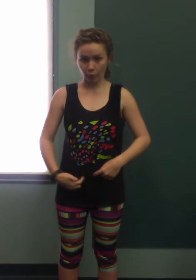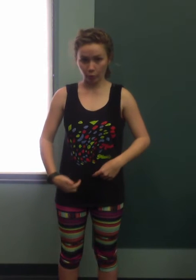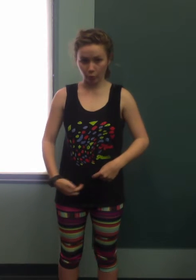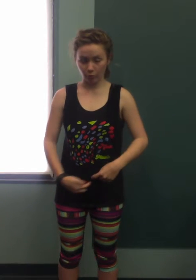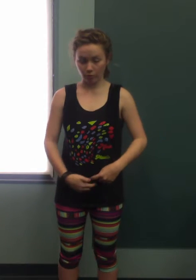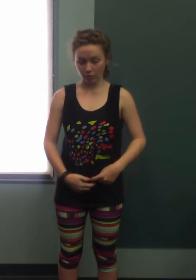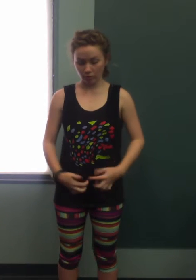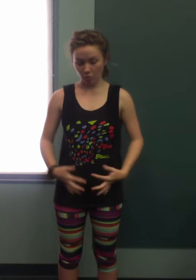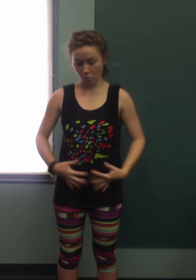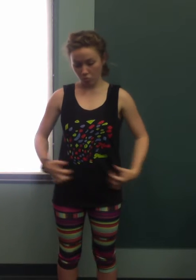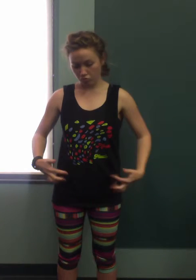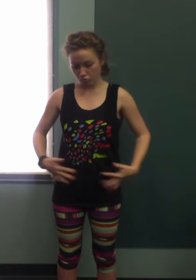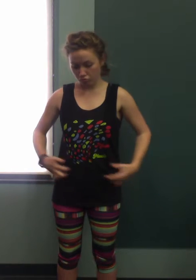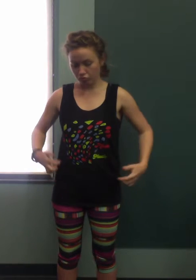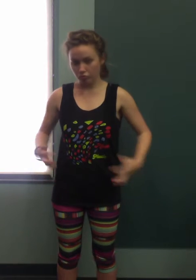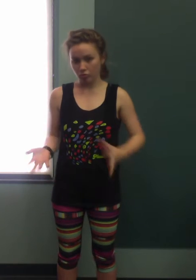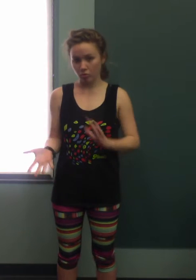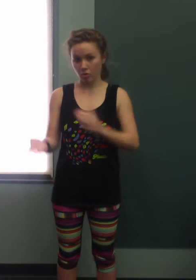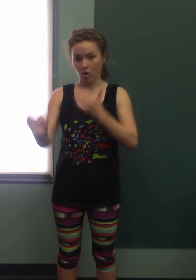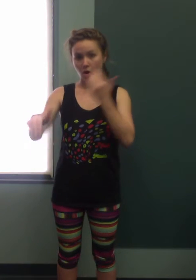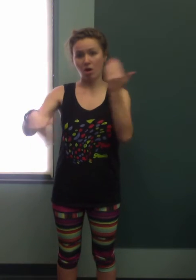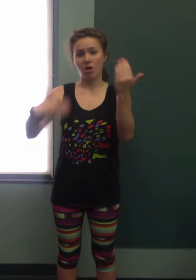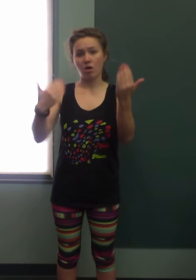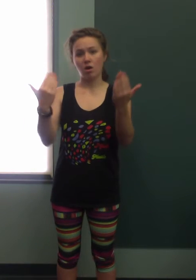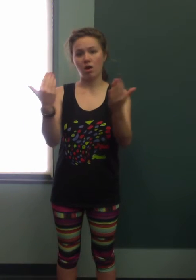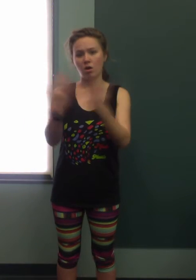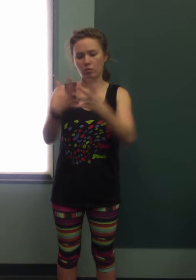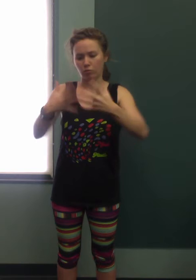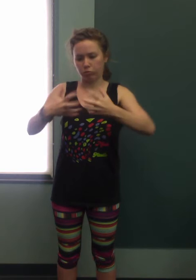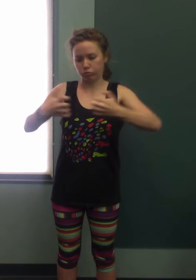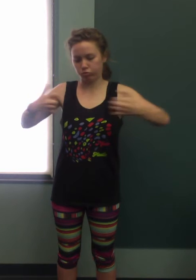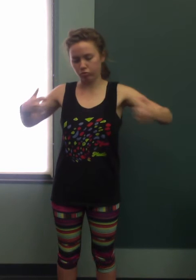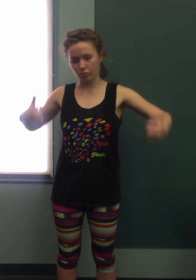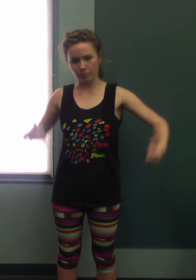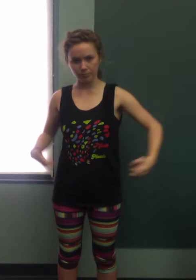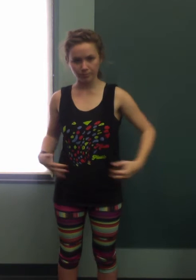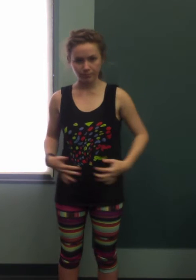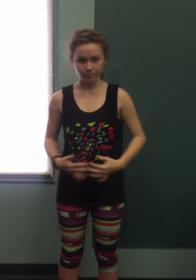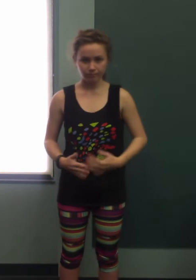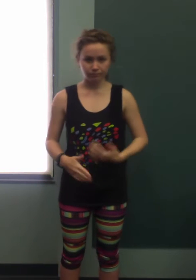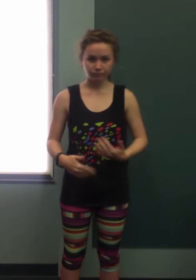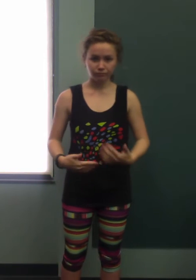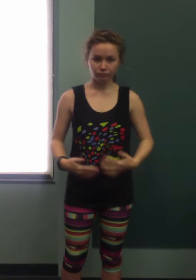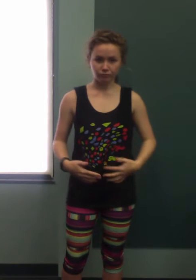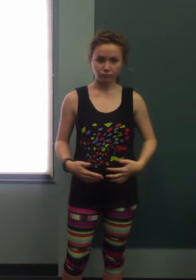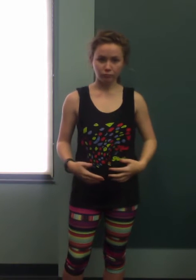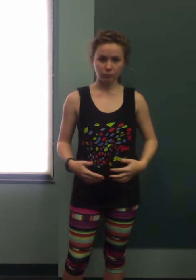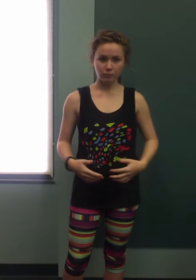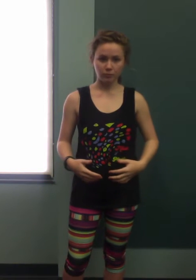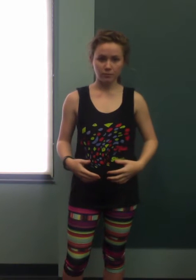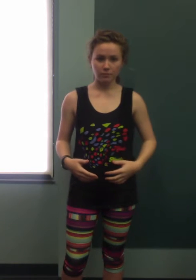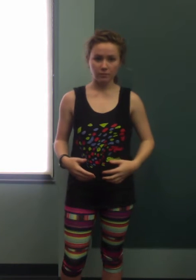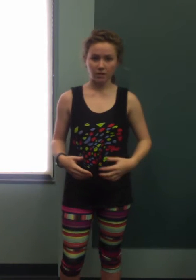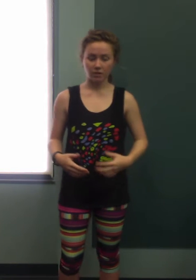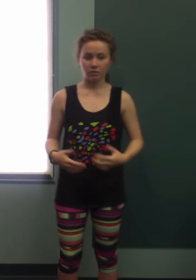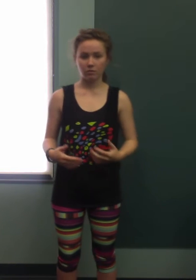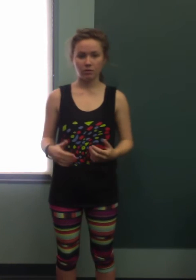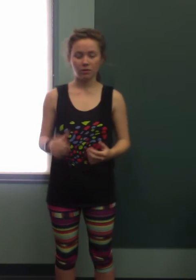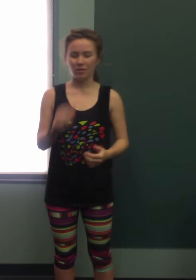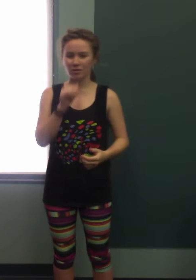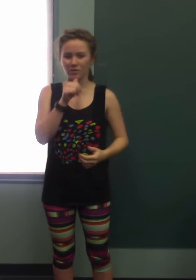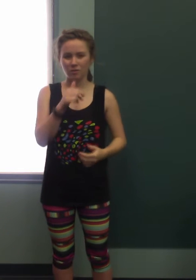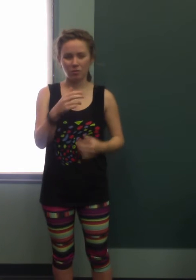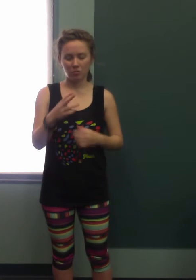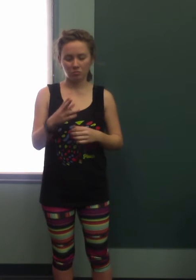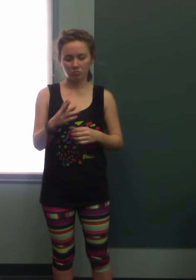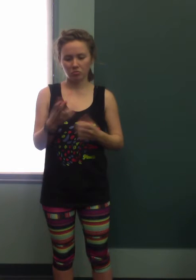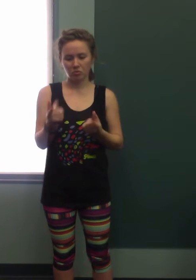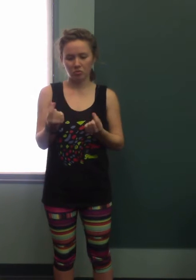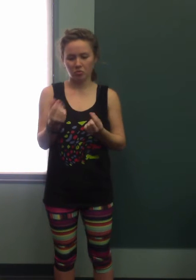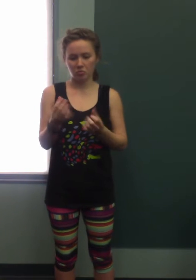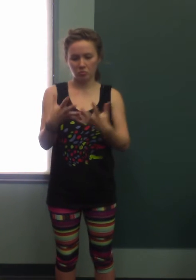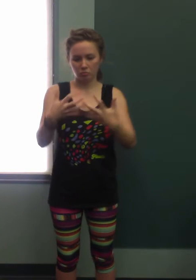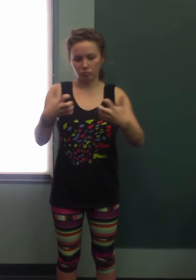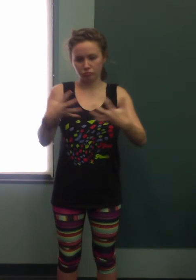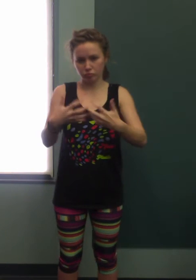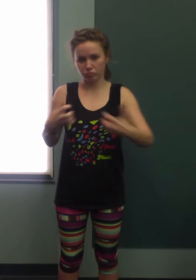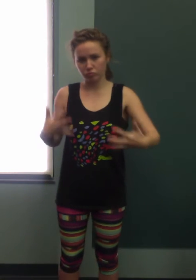digested and absorbed most of the food that we need to take in. In fact, we're not going to do much more digestion of those monomers as we